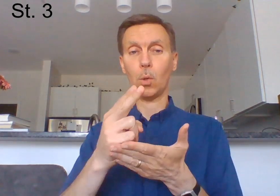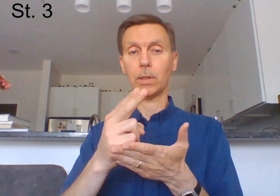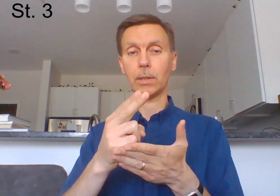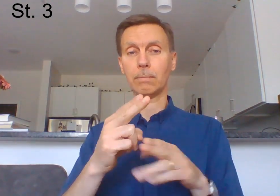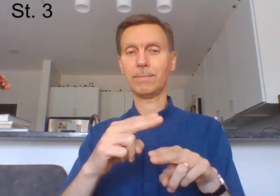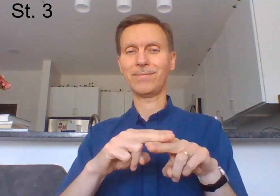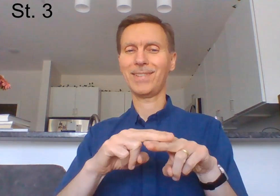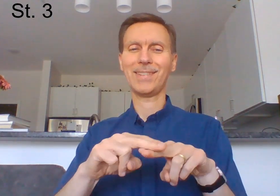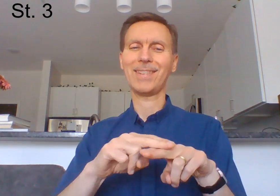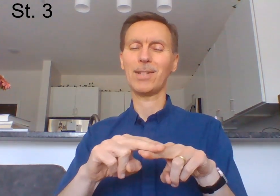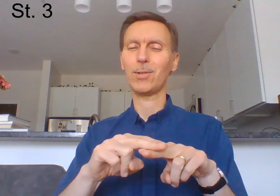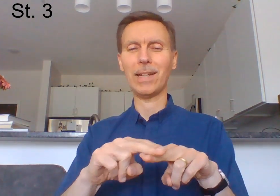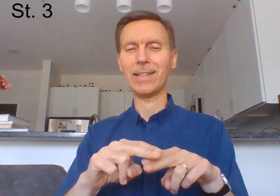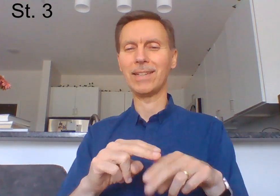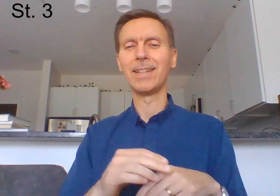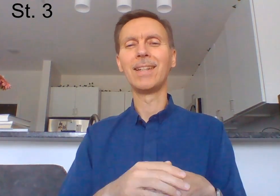holy, not trained,